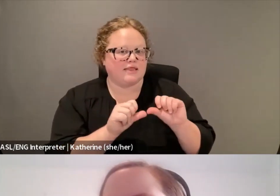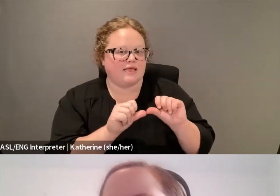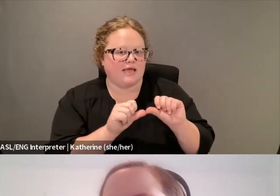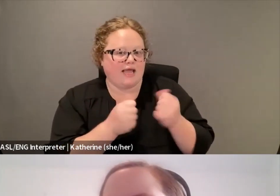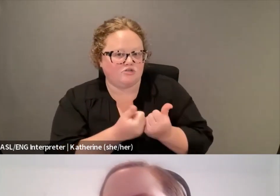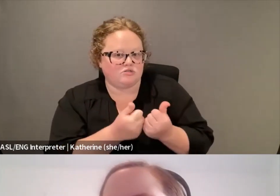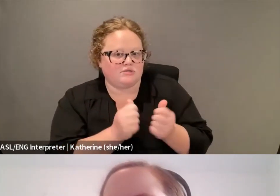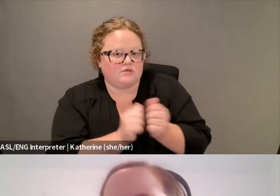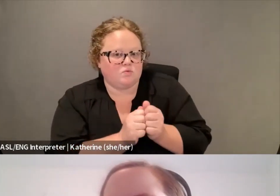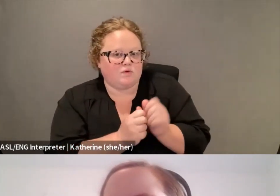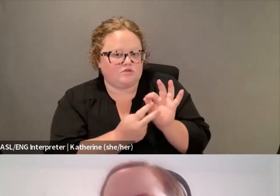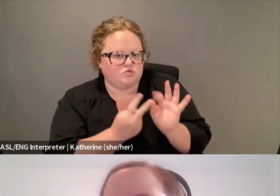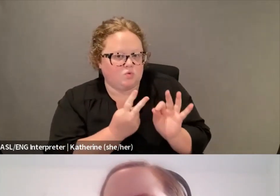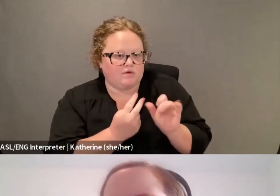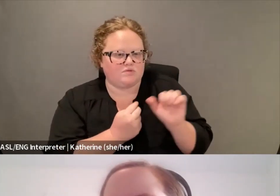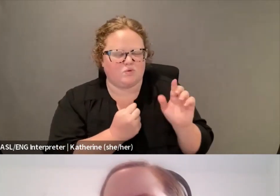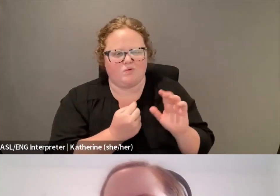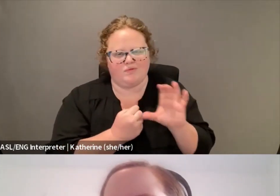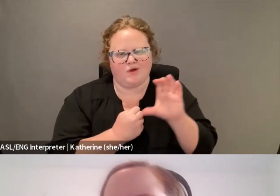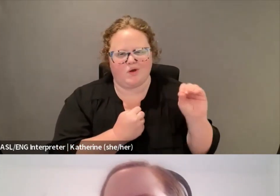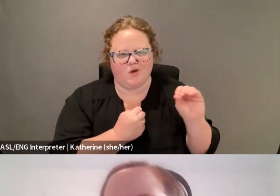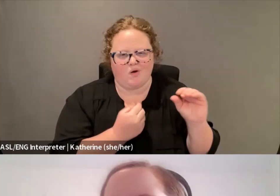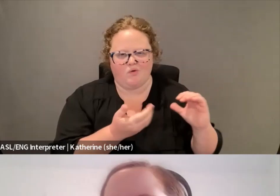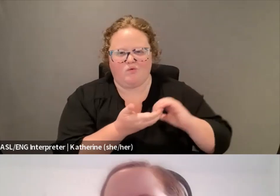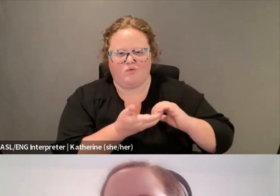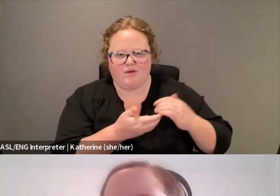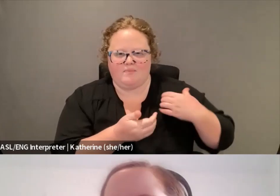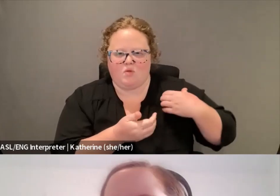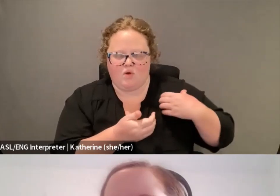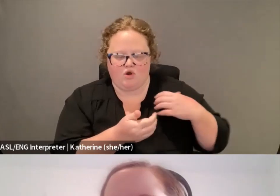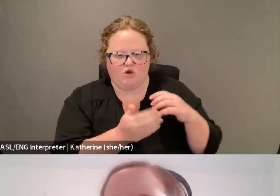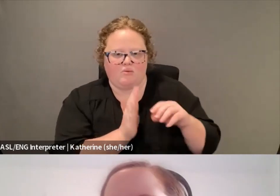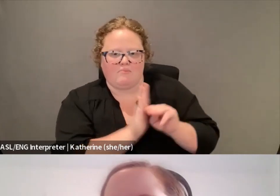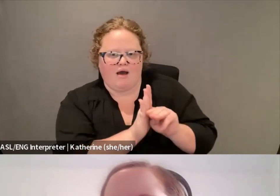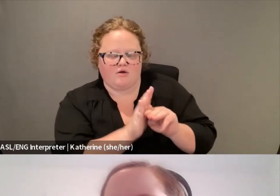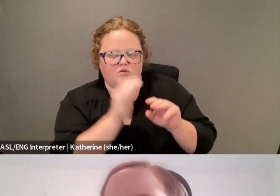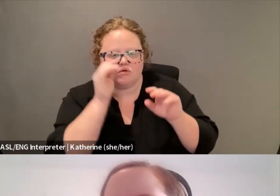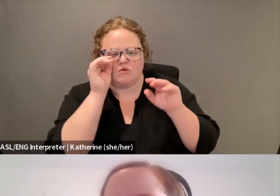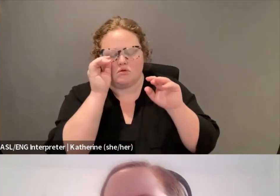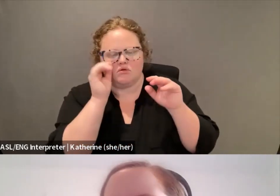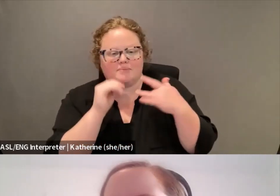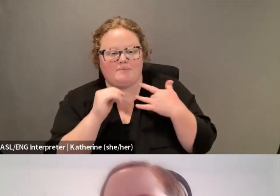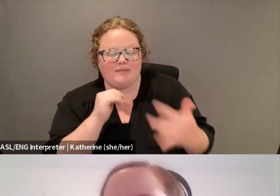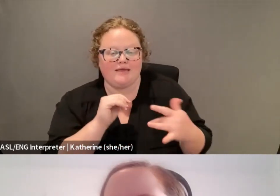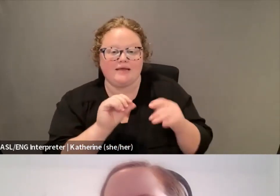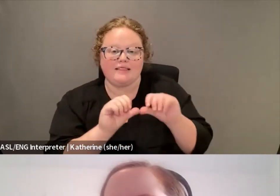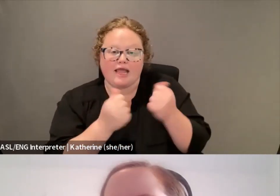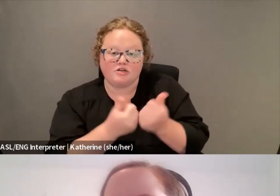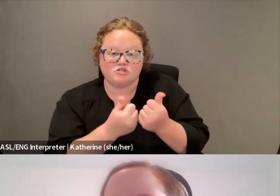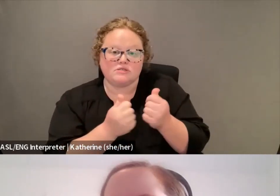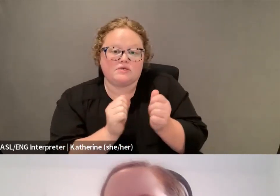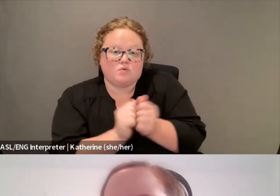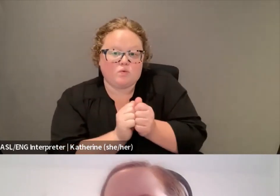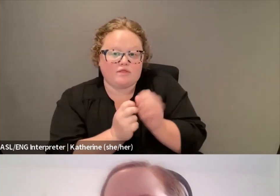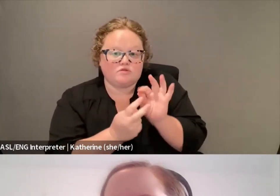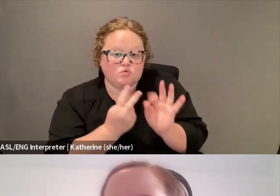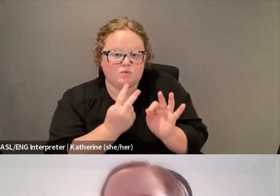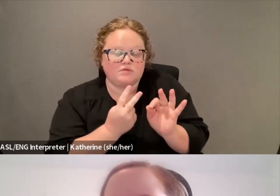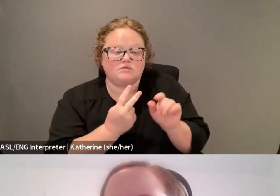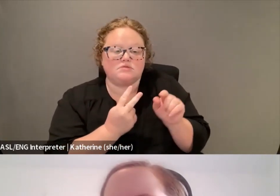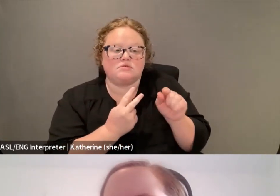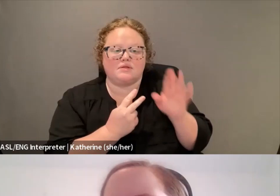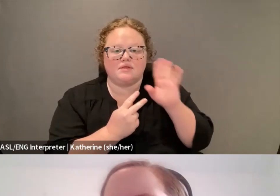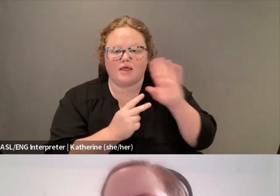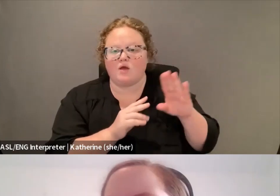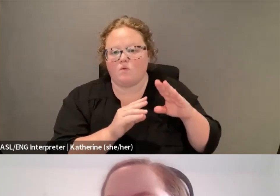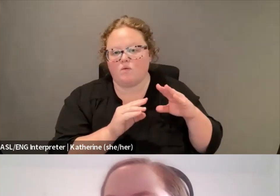about. So in states with an agency with choice model, generally the agency with choice is going to offer the